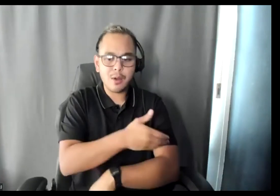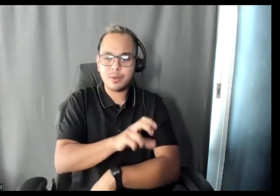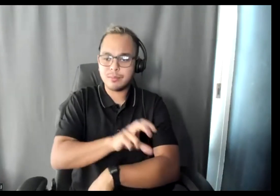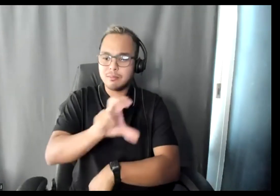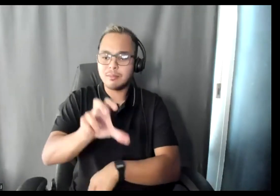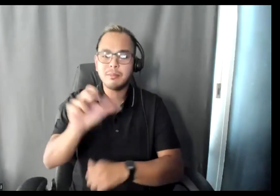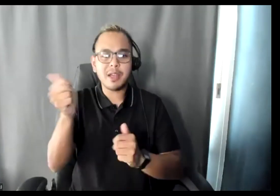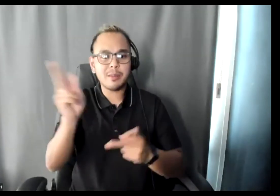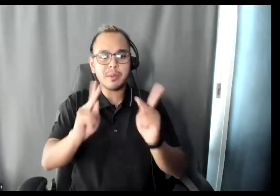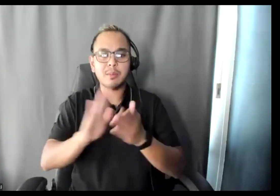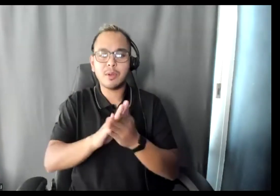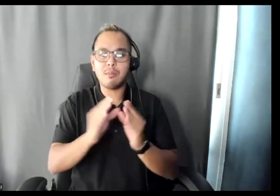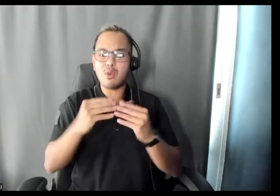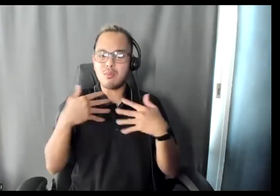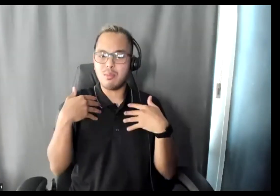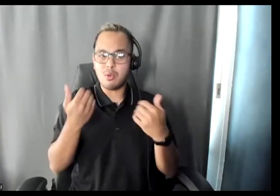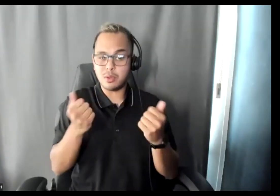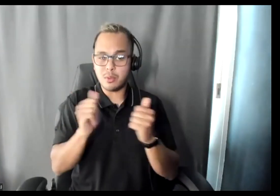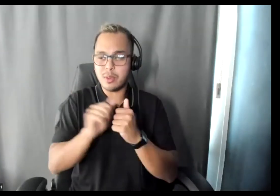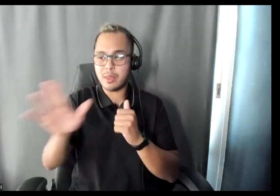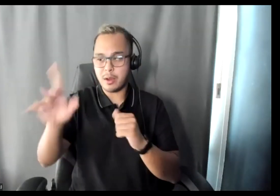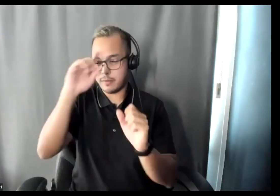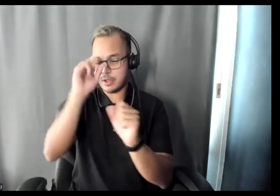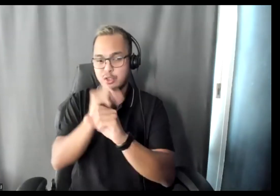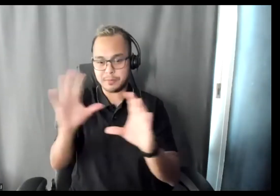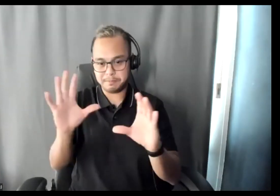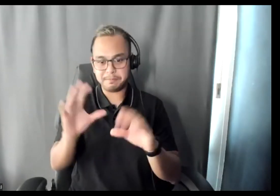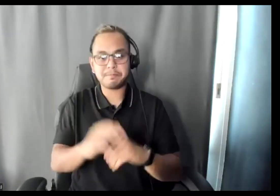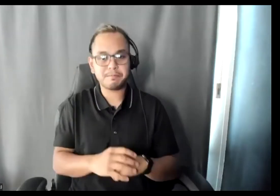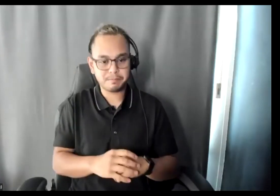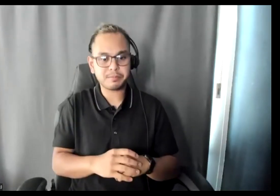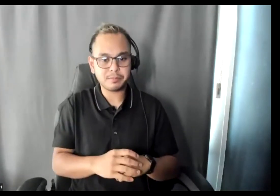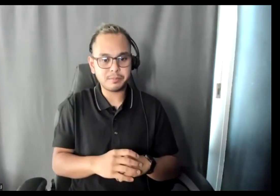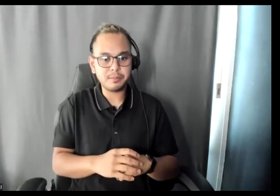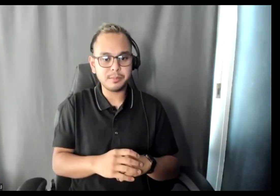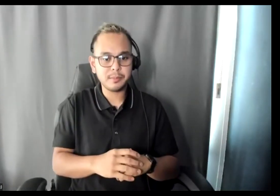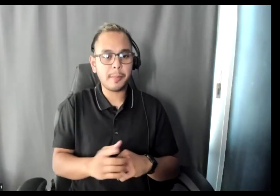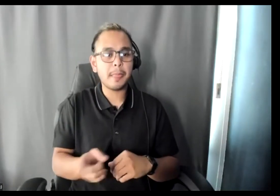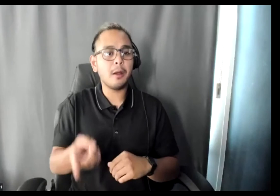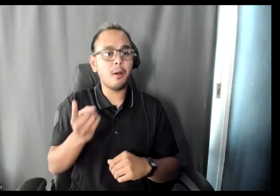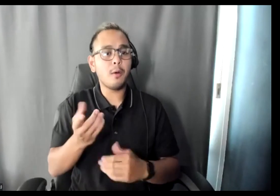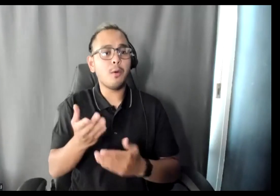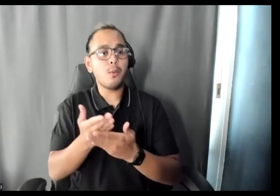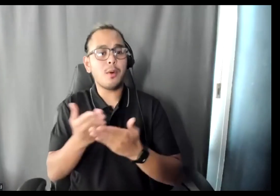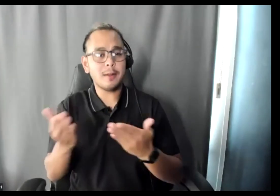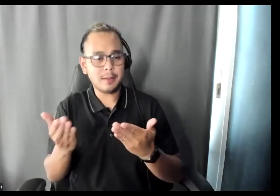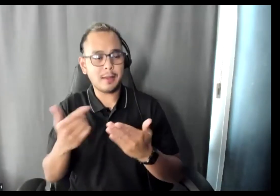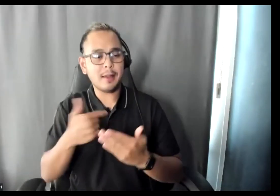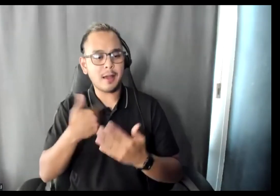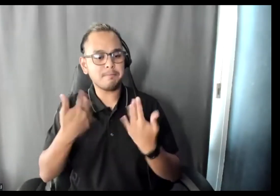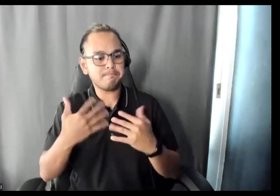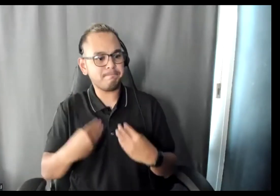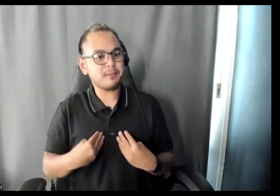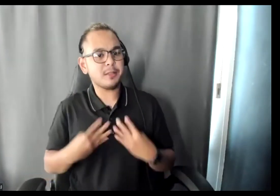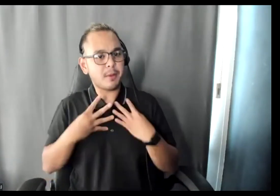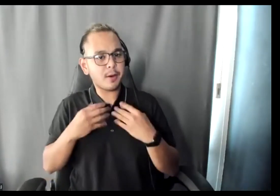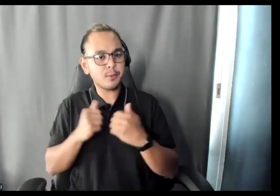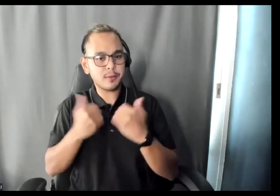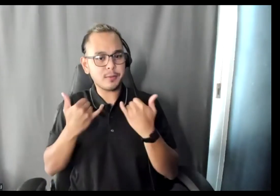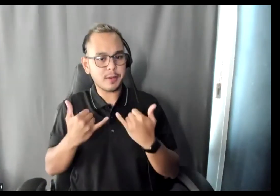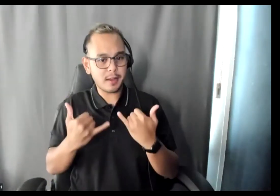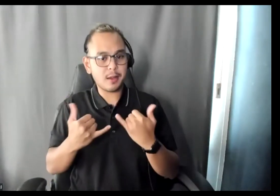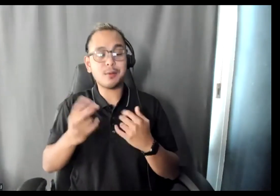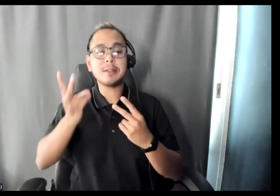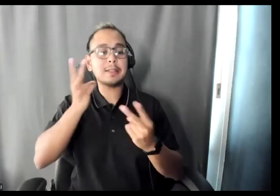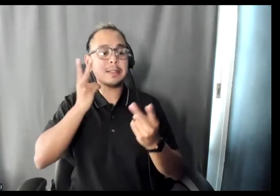much bolder in their vision. I think one of the things that I'm inspired by right now is seeing how